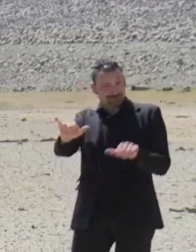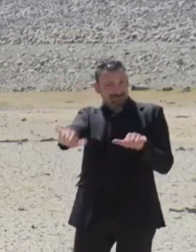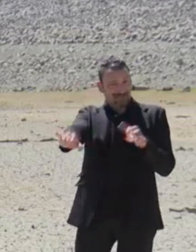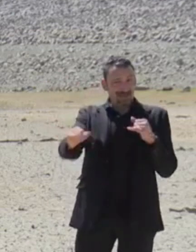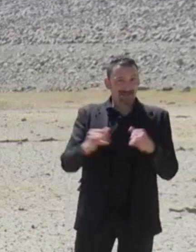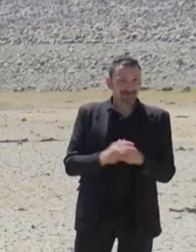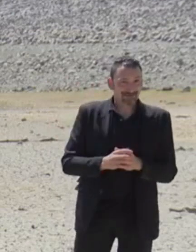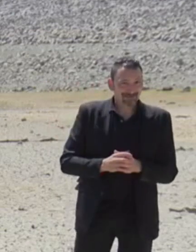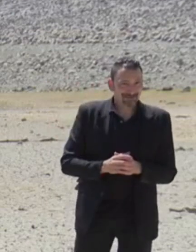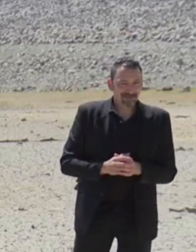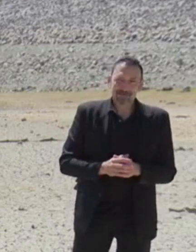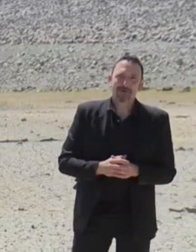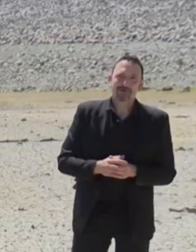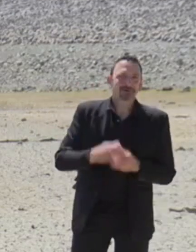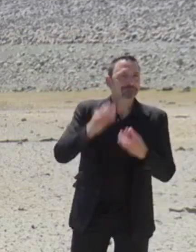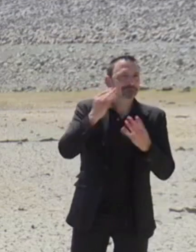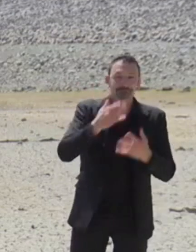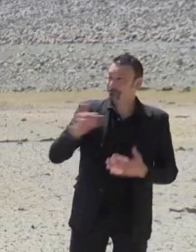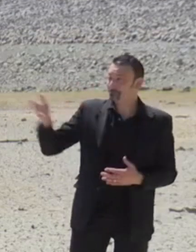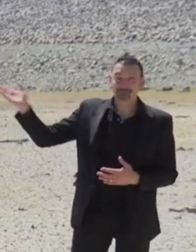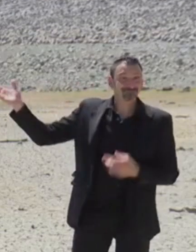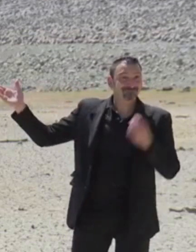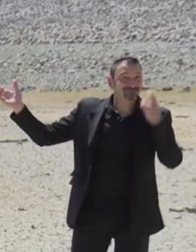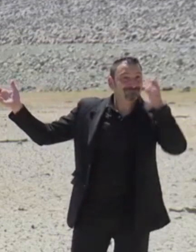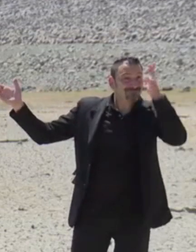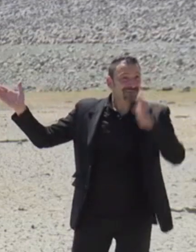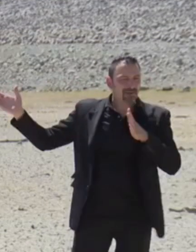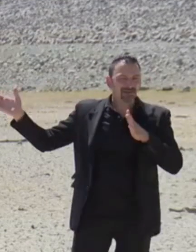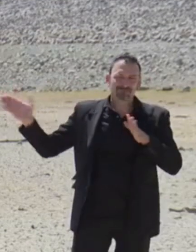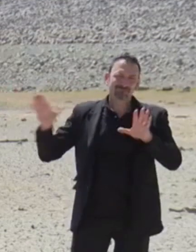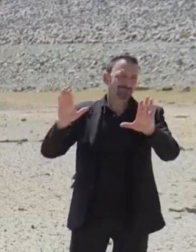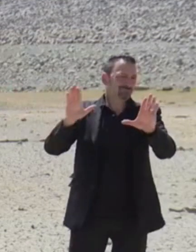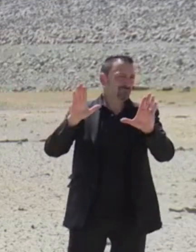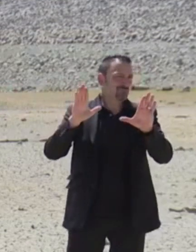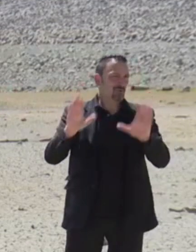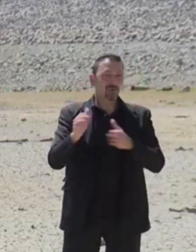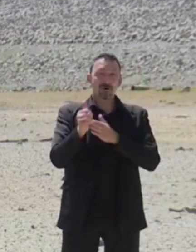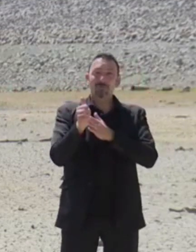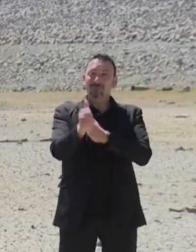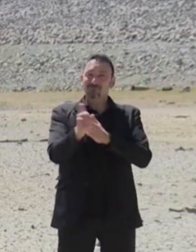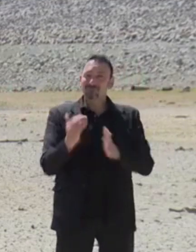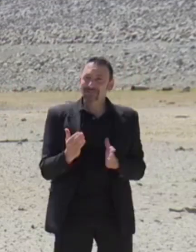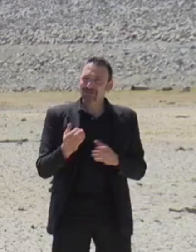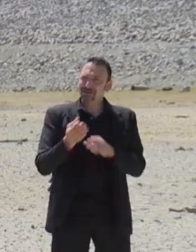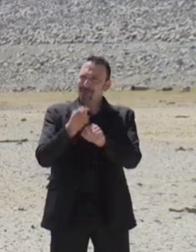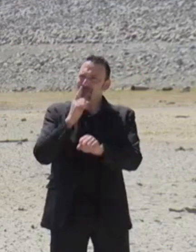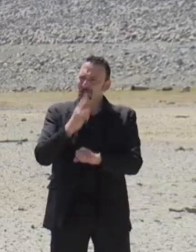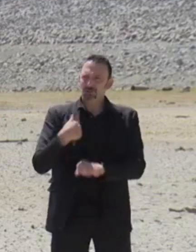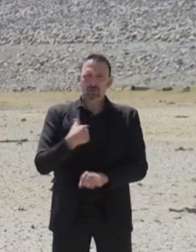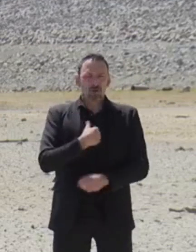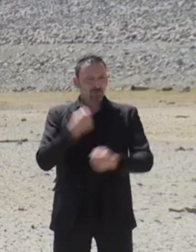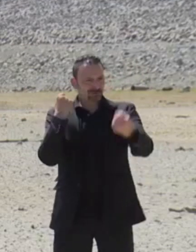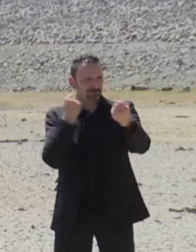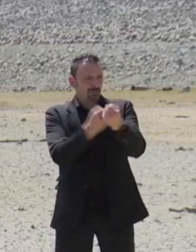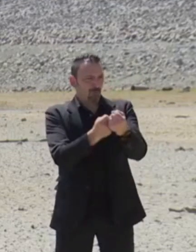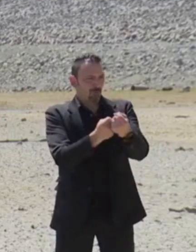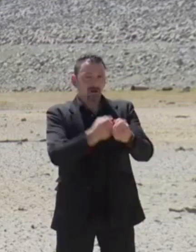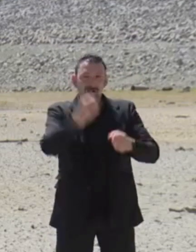By the way, Joaquin has been one of the just extraordinary leader on making sure that we're really supporting community.